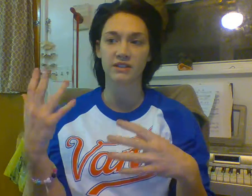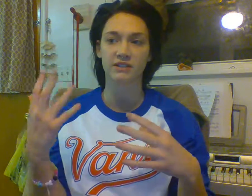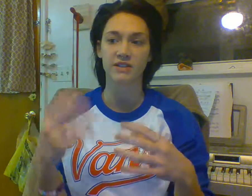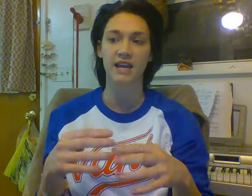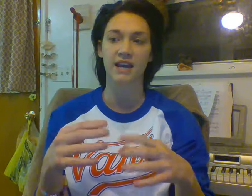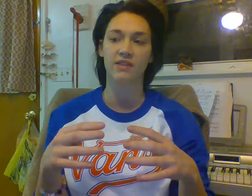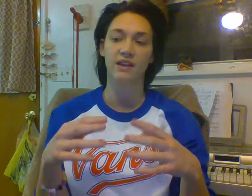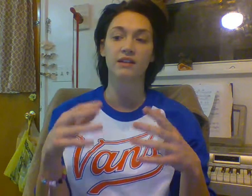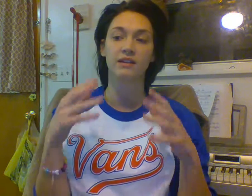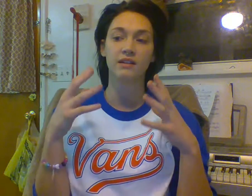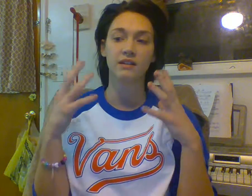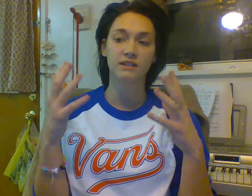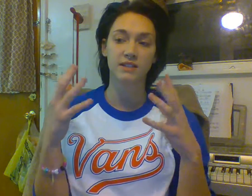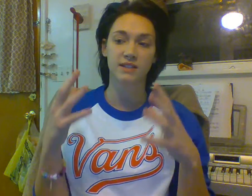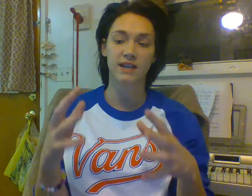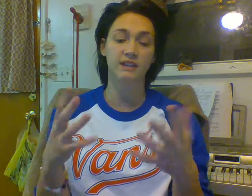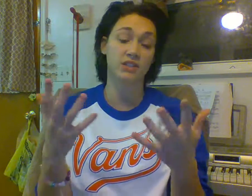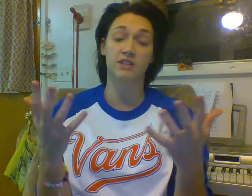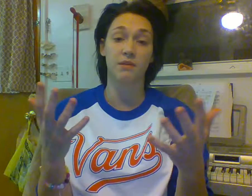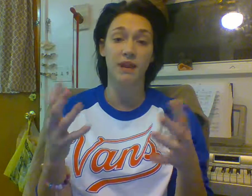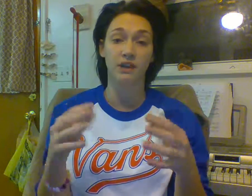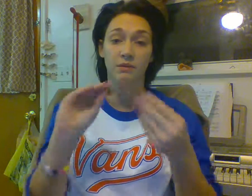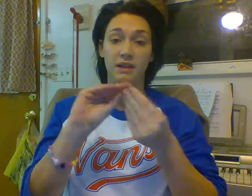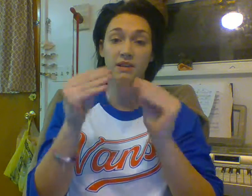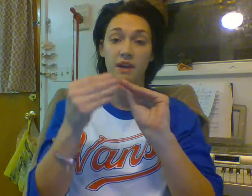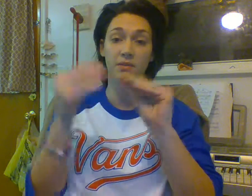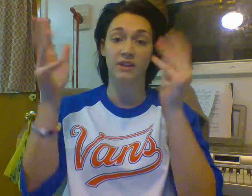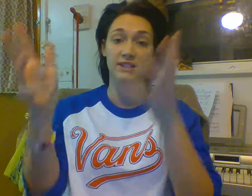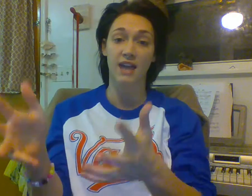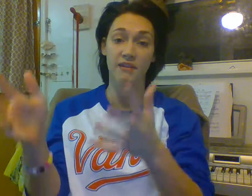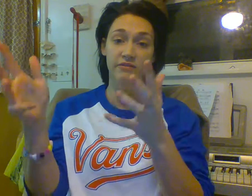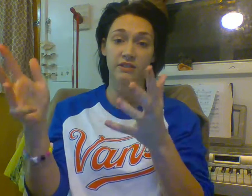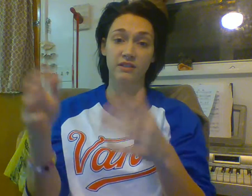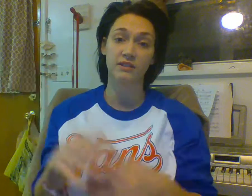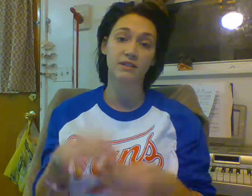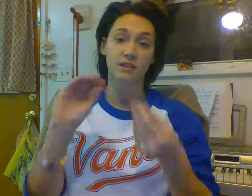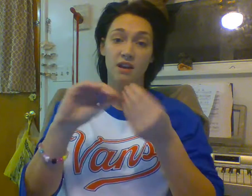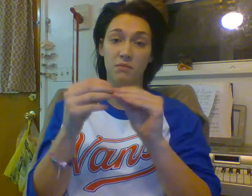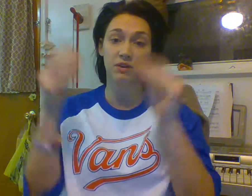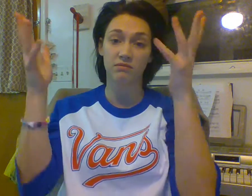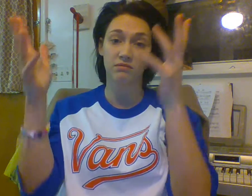teacher's saying, and then to say just the remainder would be the number that's left. Number